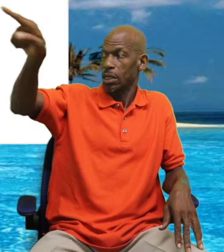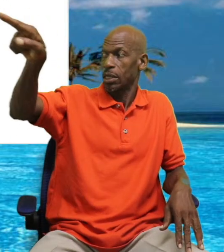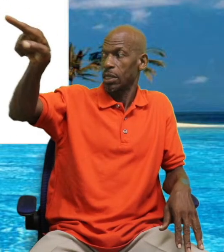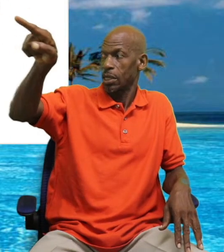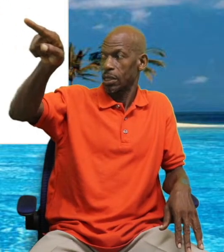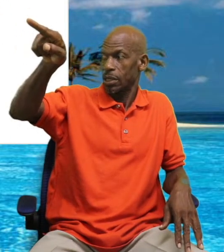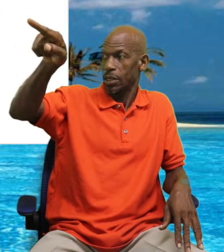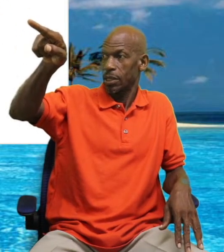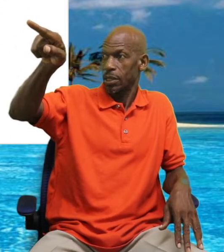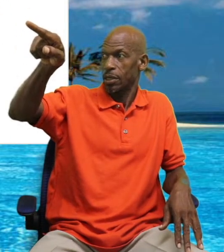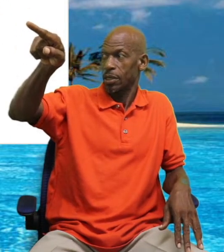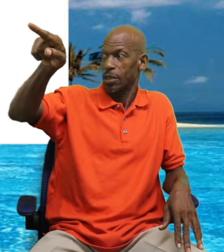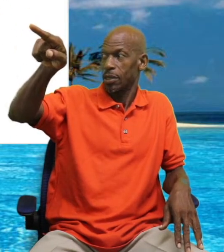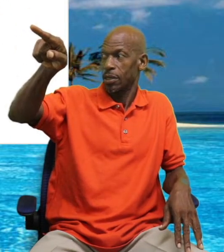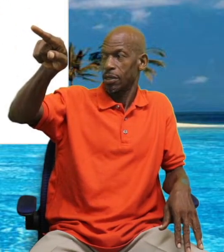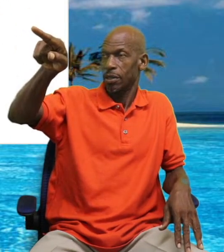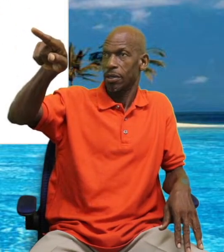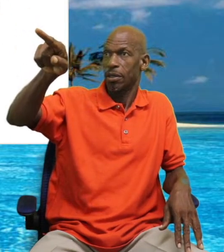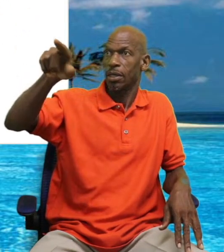she,